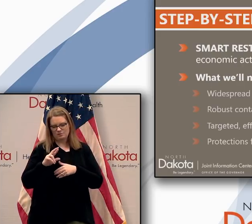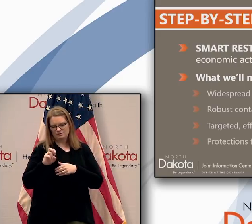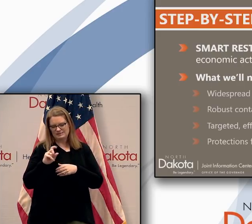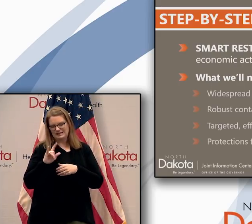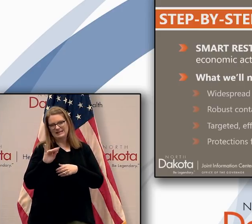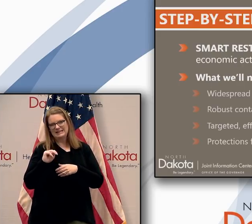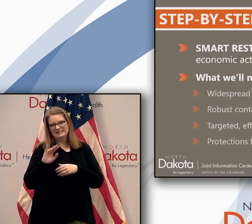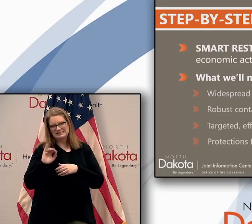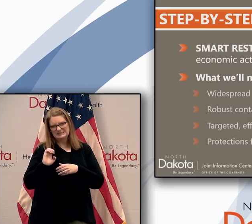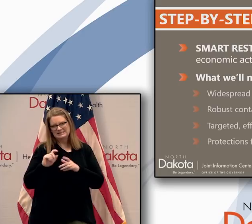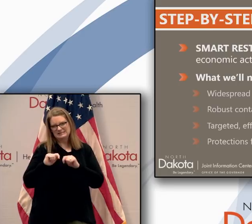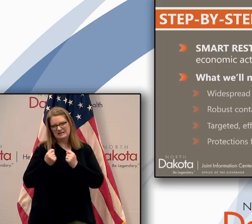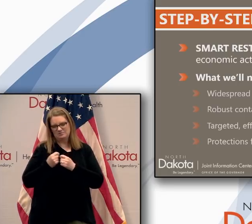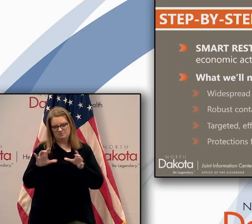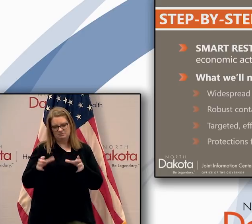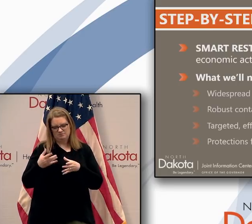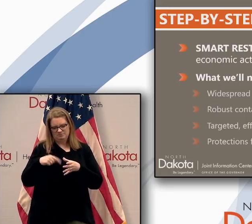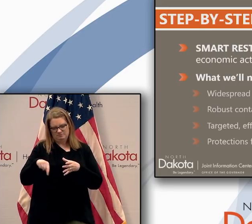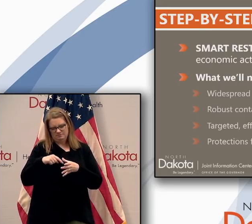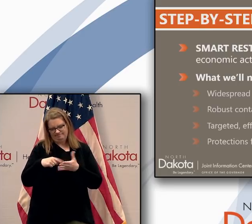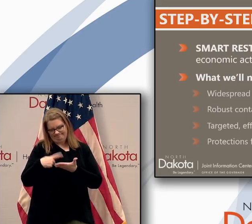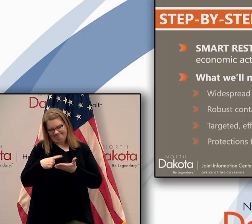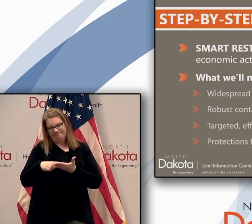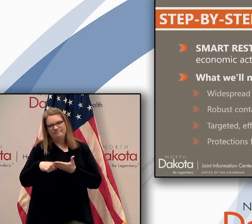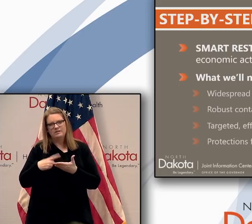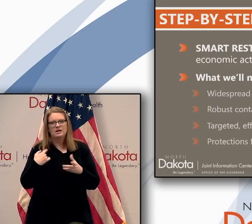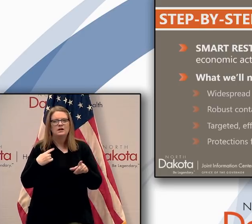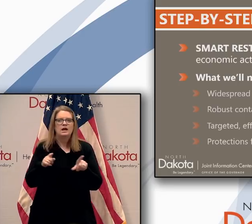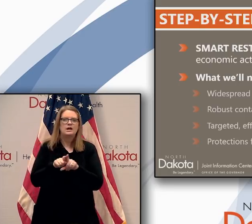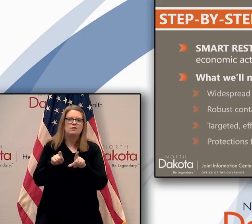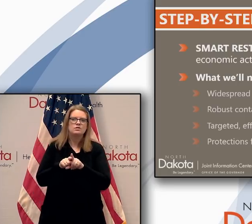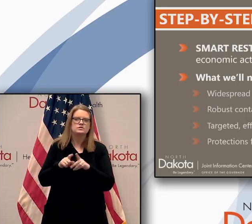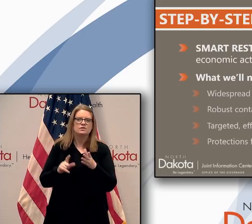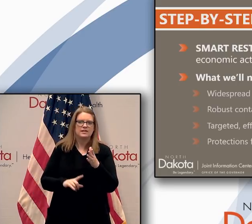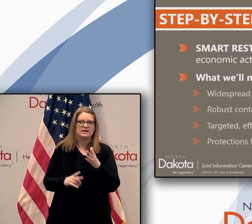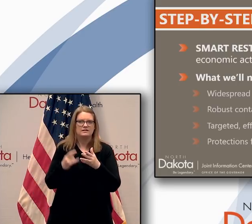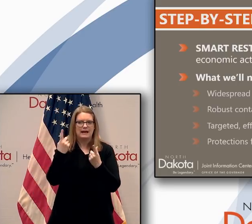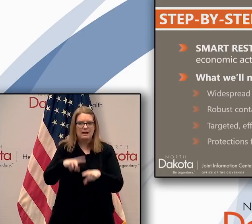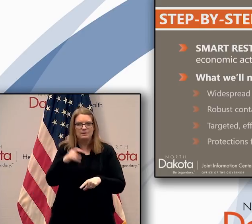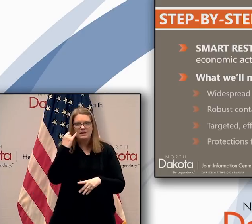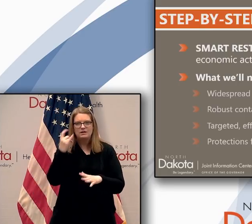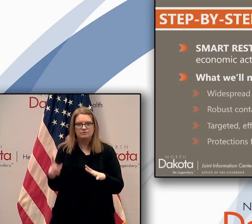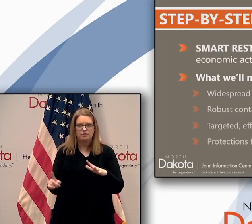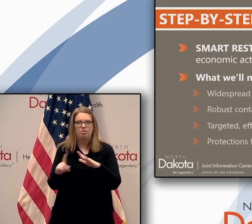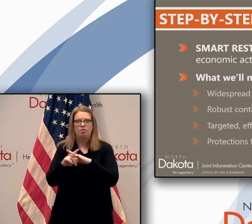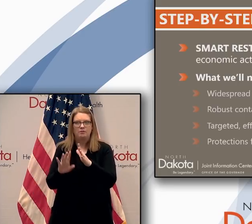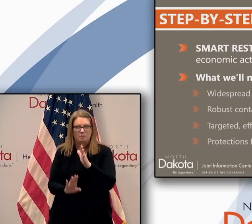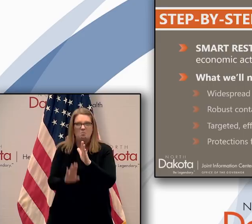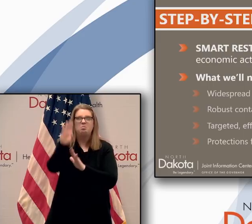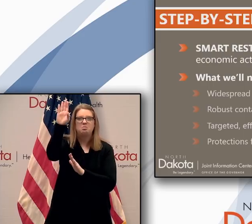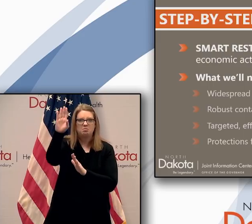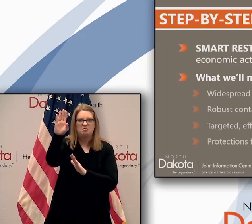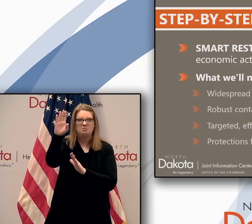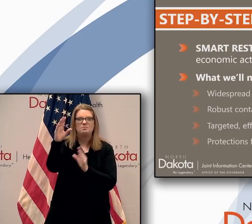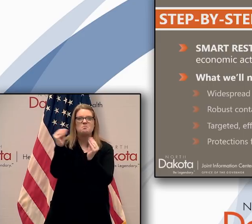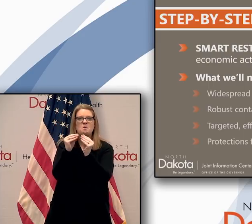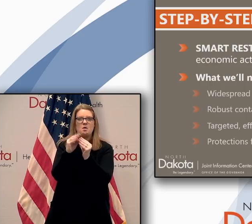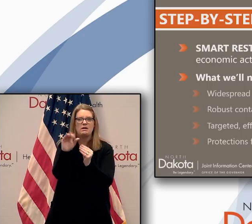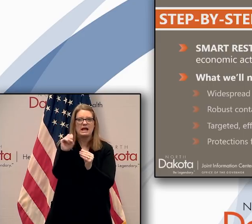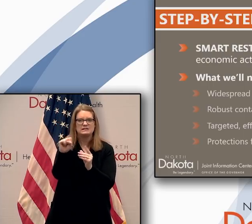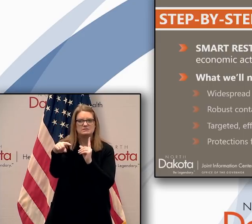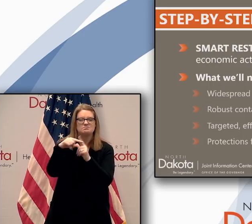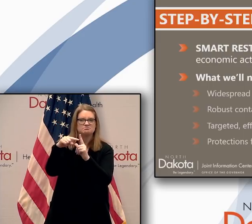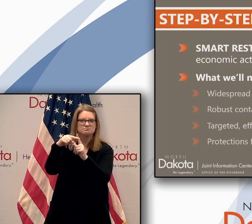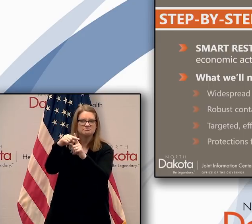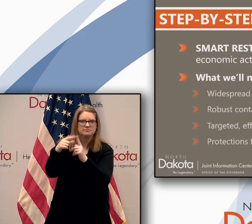then, of course, plans for dealing with the resurgence or additional waves of COVID-19, whether that's this summer, next fall, next winter. We've talked